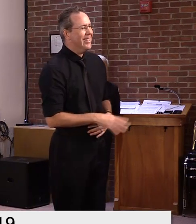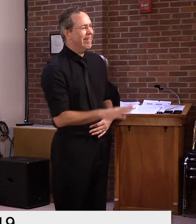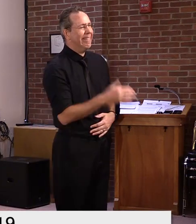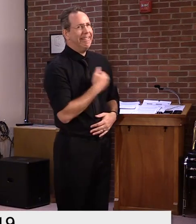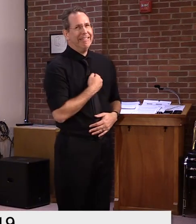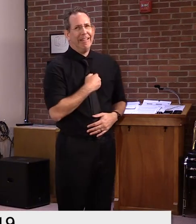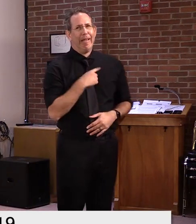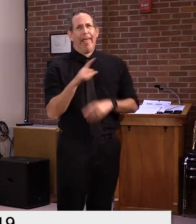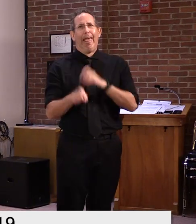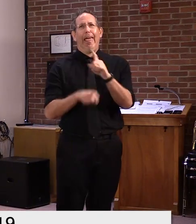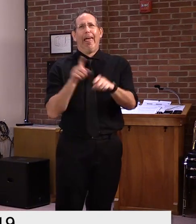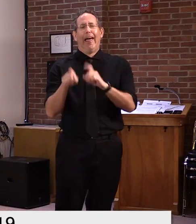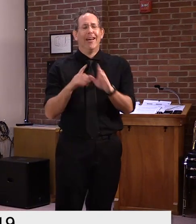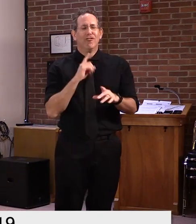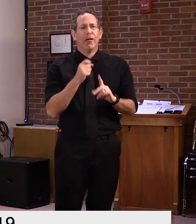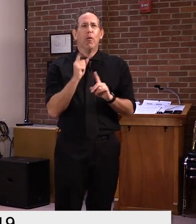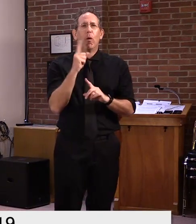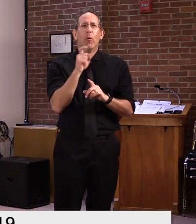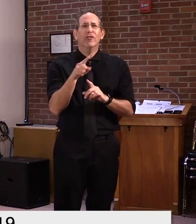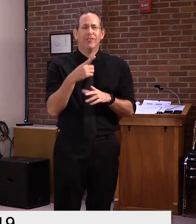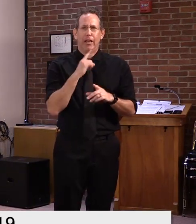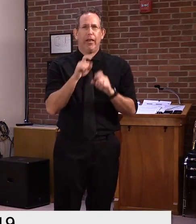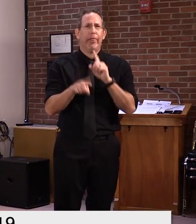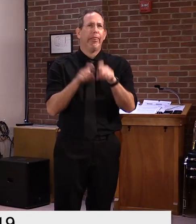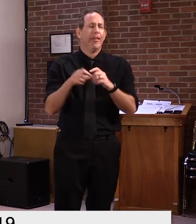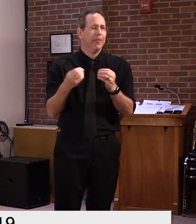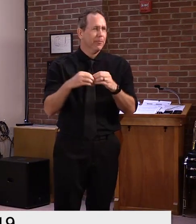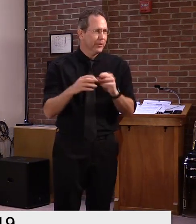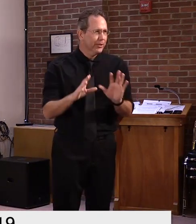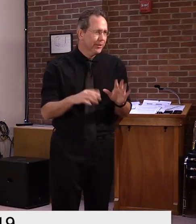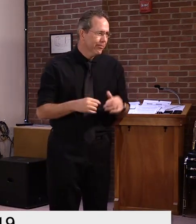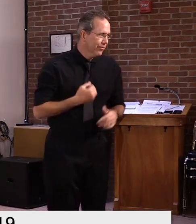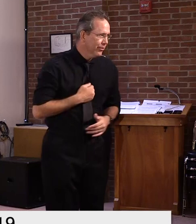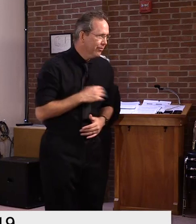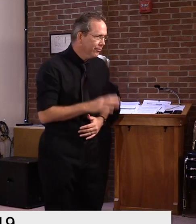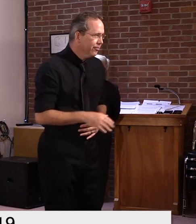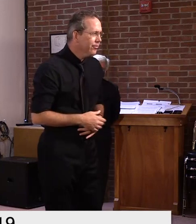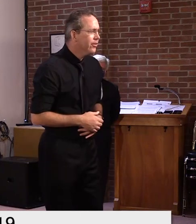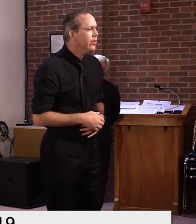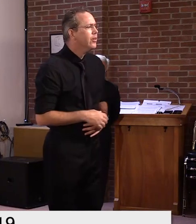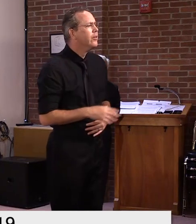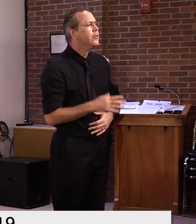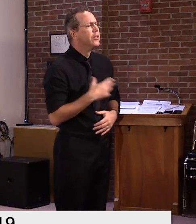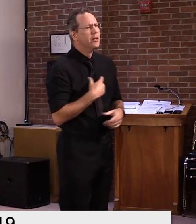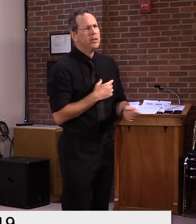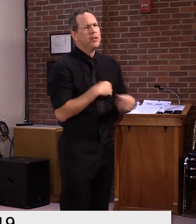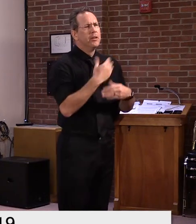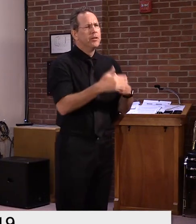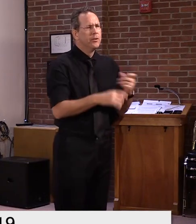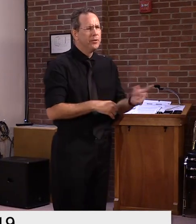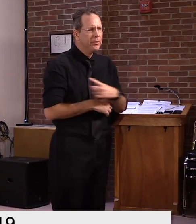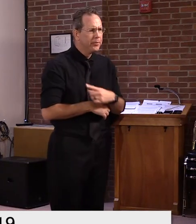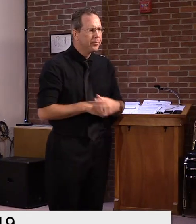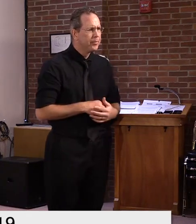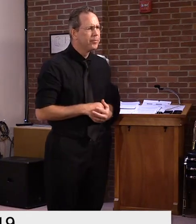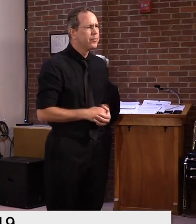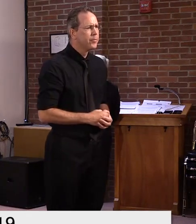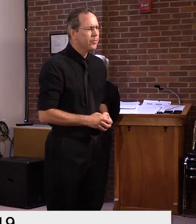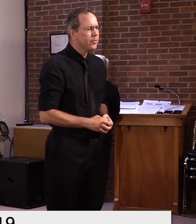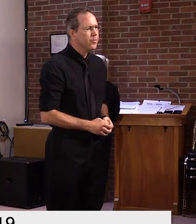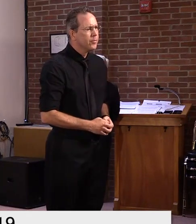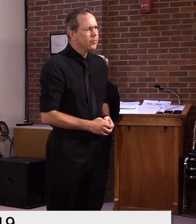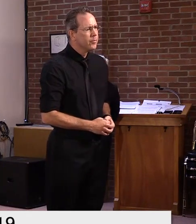or H-947 that, you know, that allowed for, you know, no,